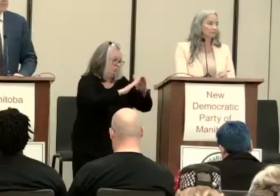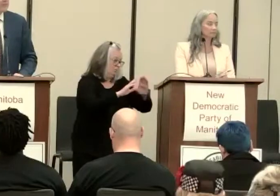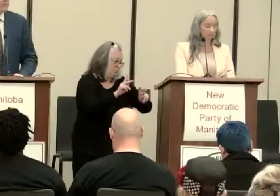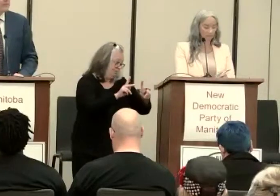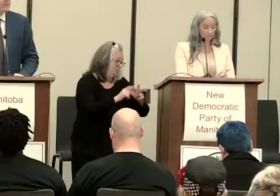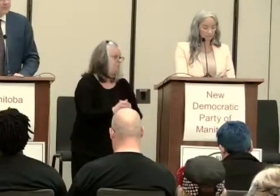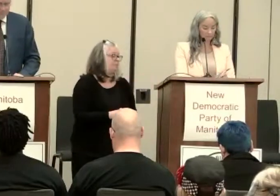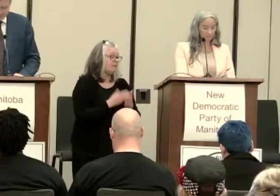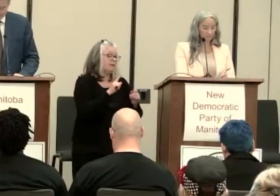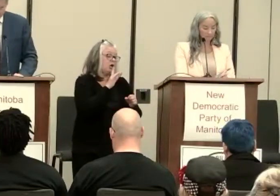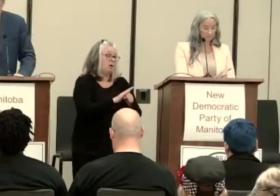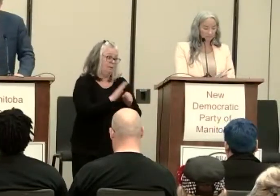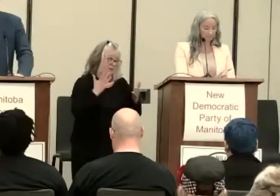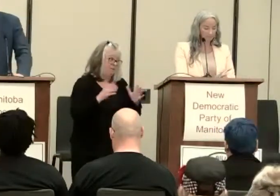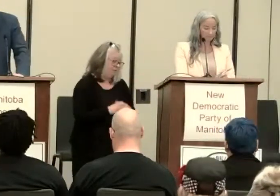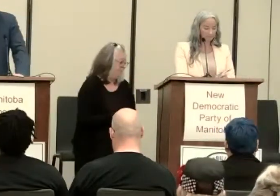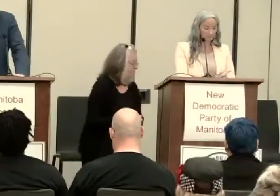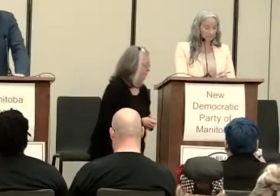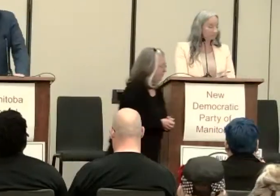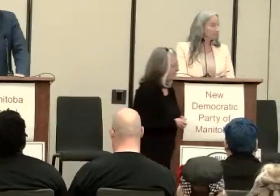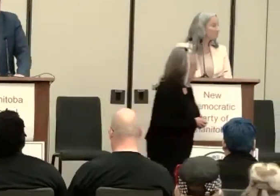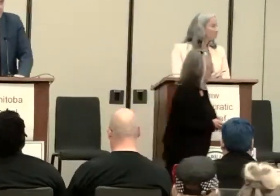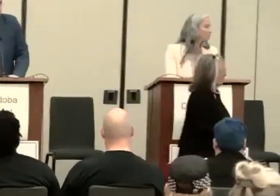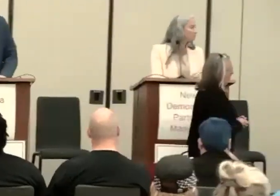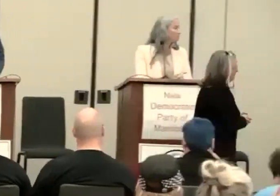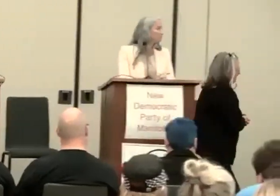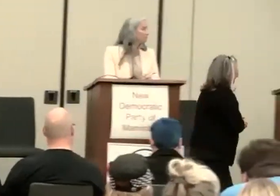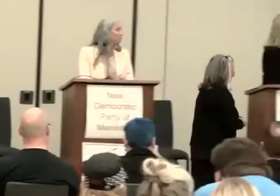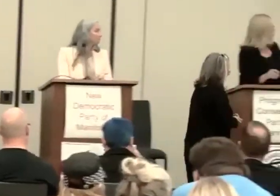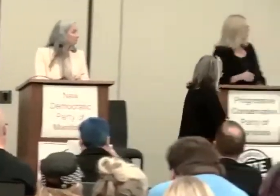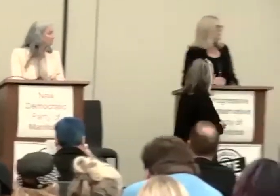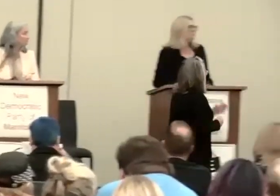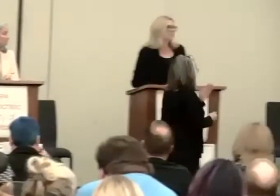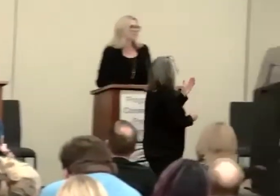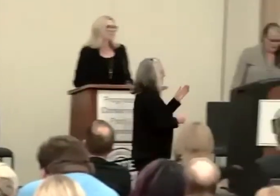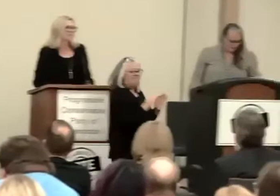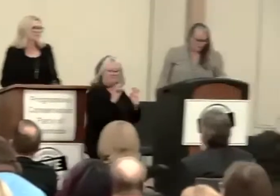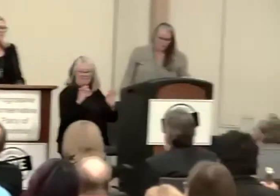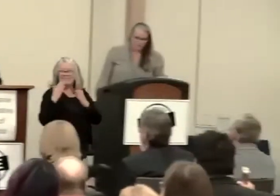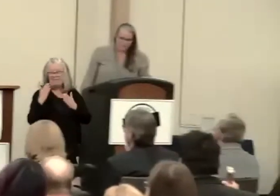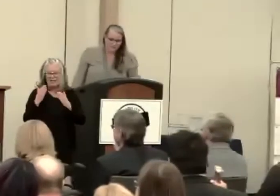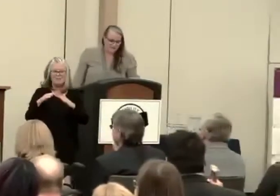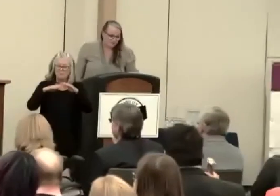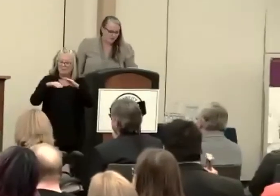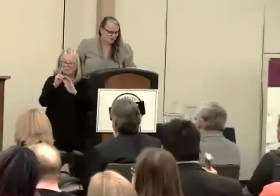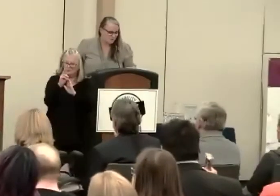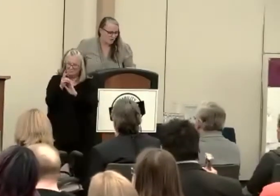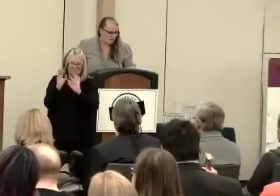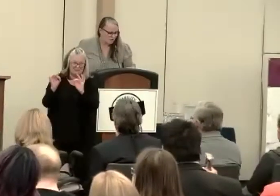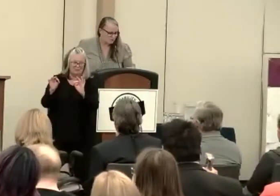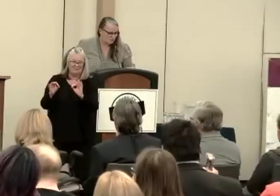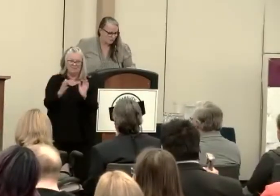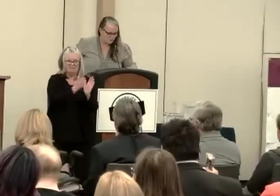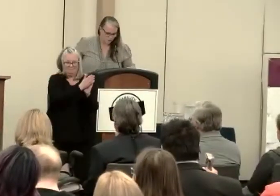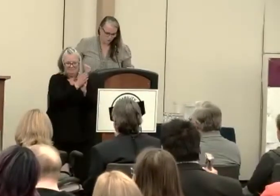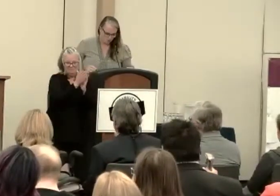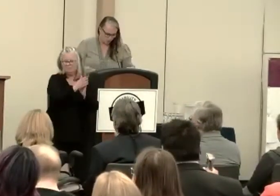commitment. Thank you. And that's within time. The next to